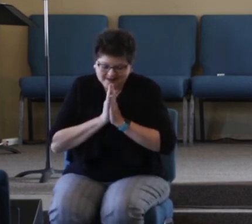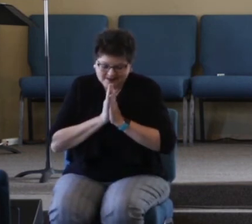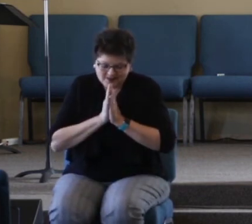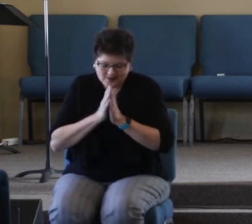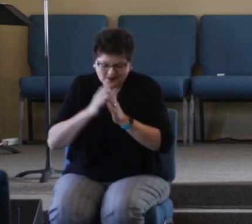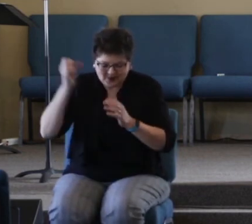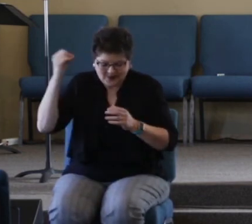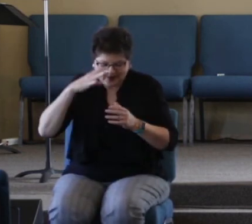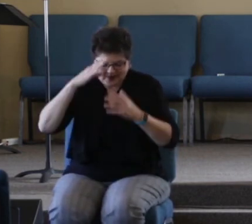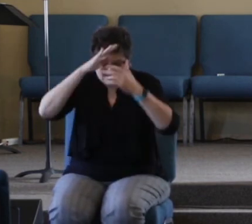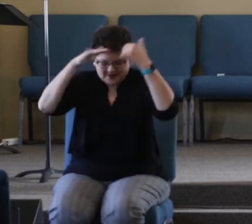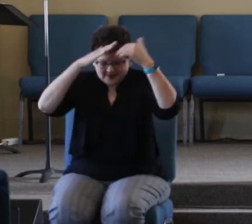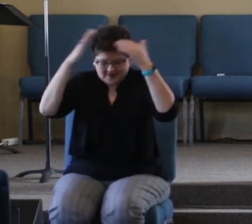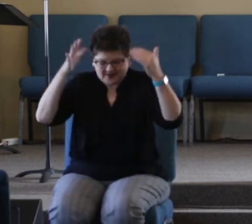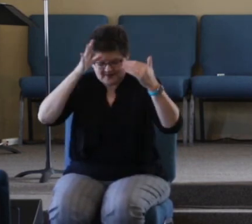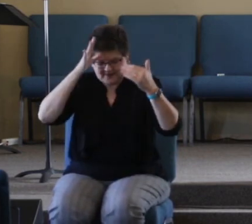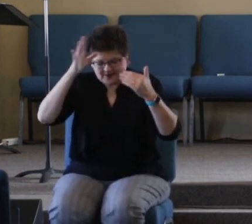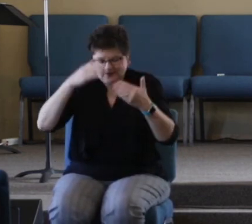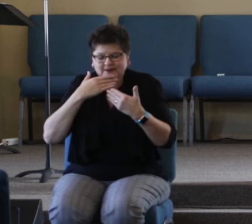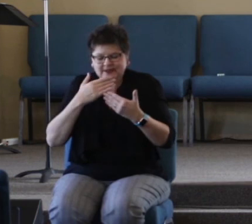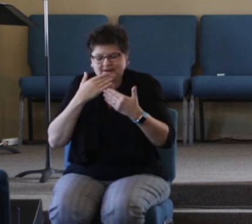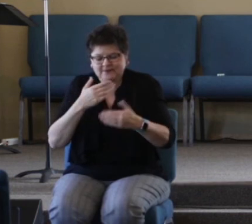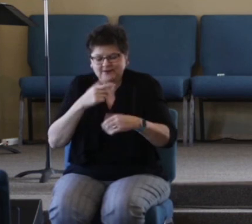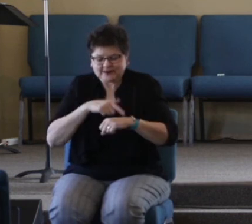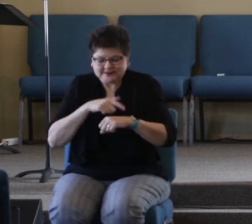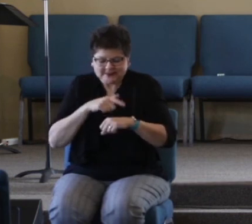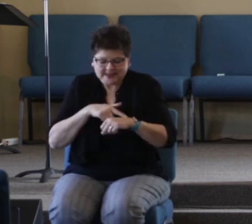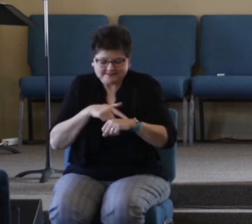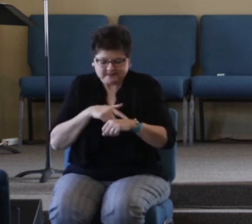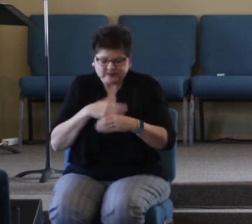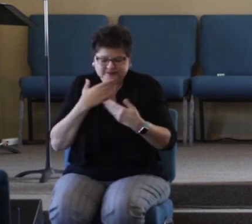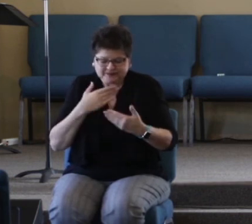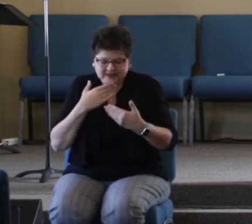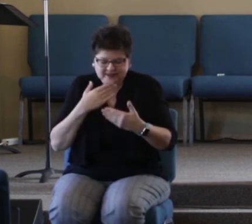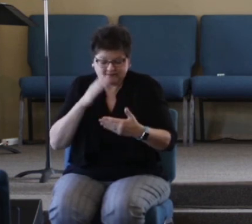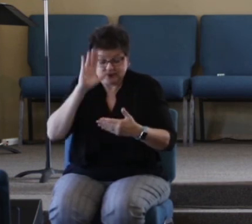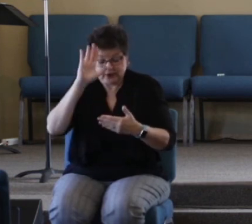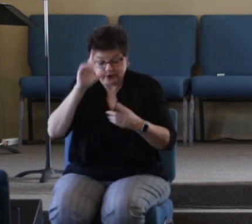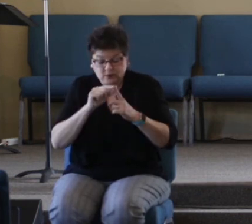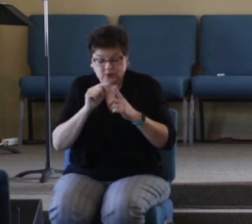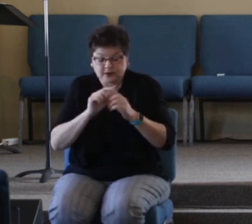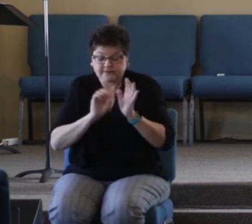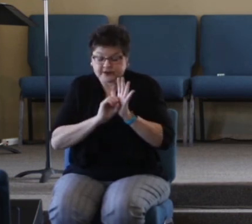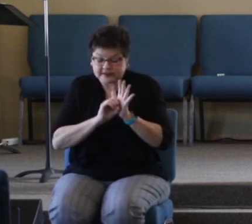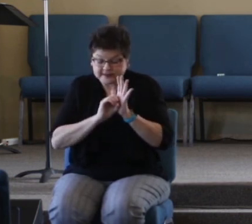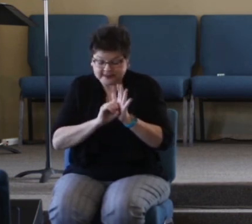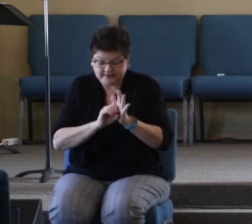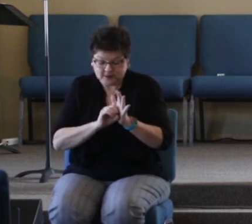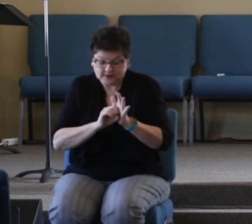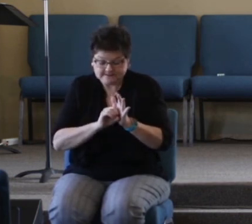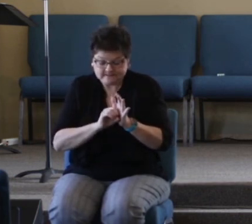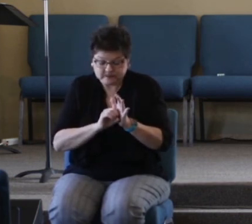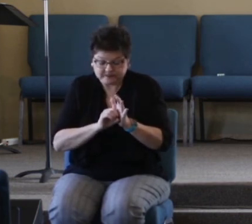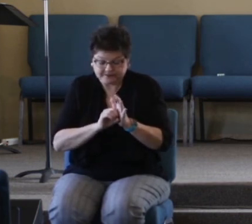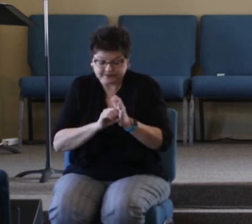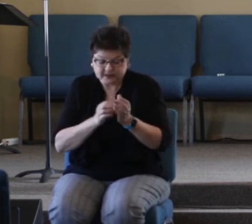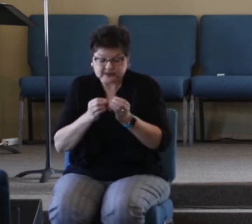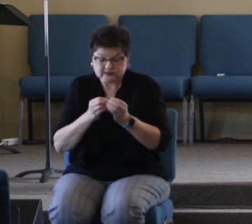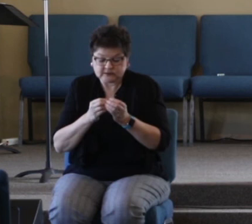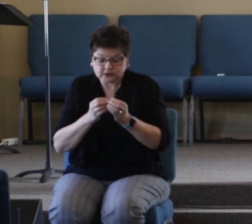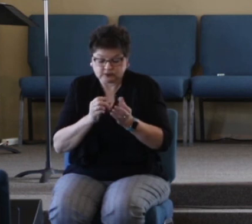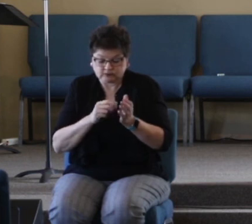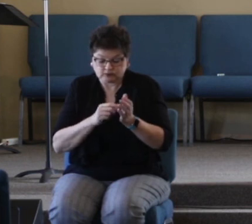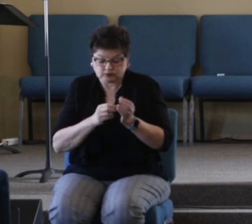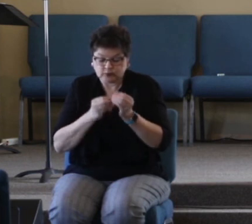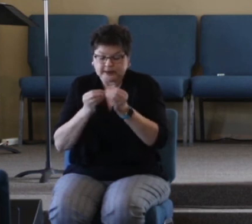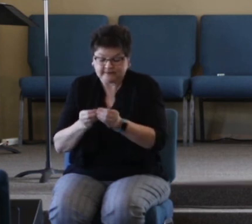Gracious Heavenly Father, I thank you for this time. Lord, I thank you for your word, for the example that you leave us in Scripture, for